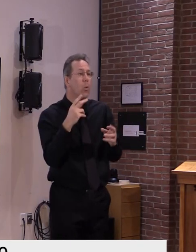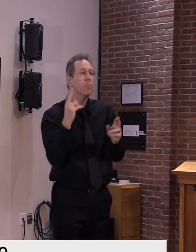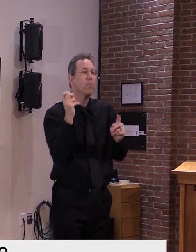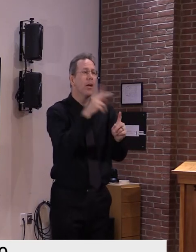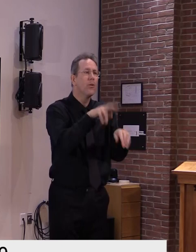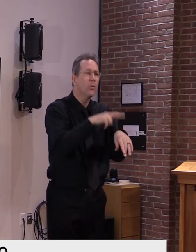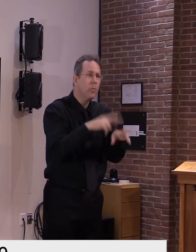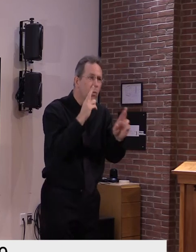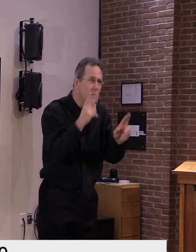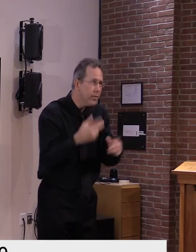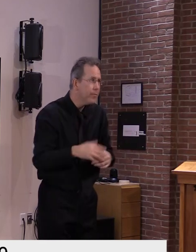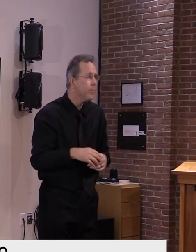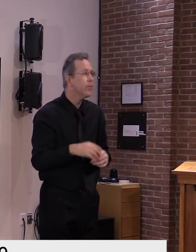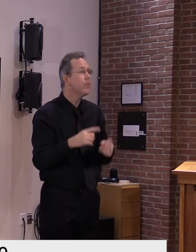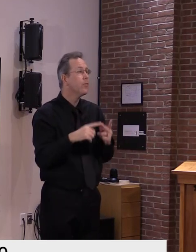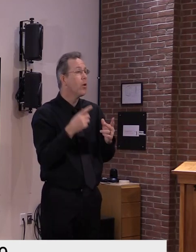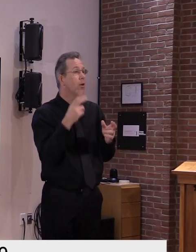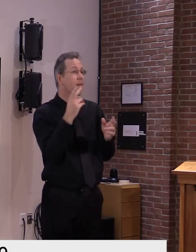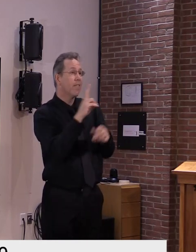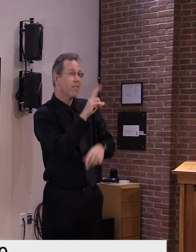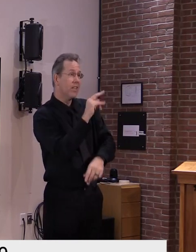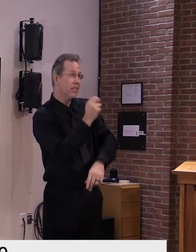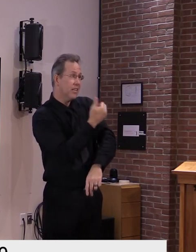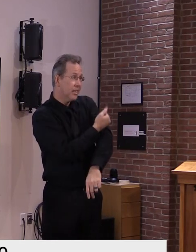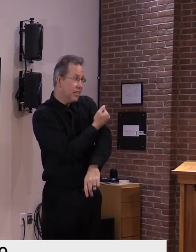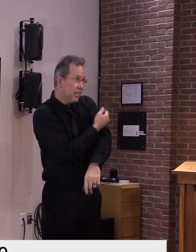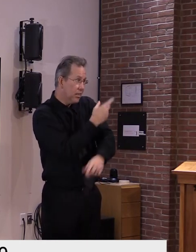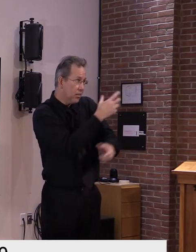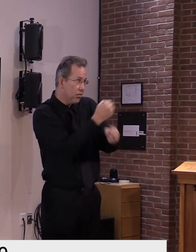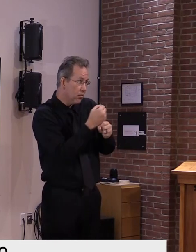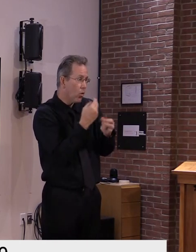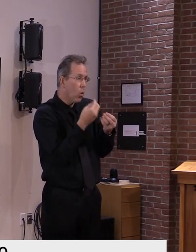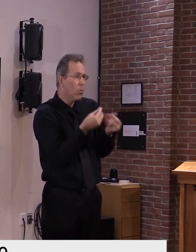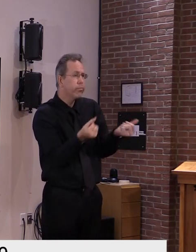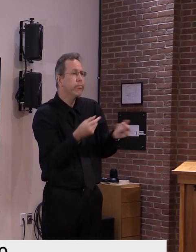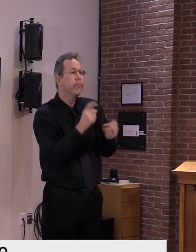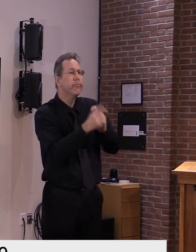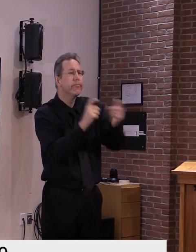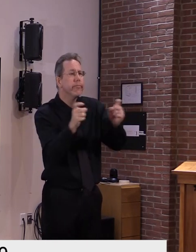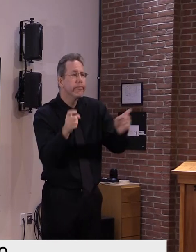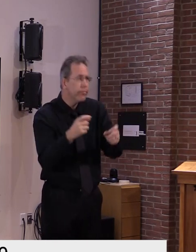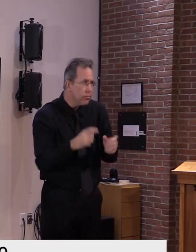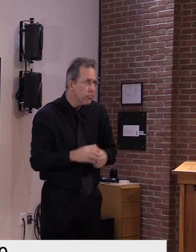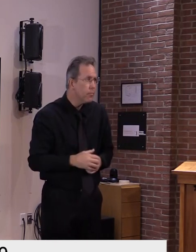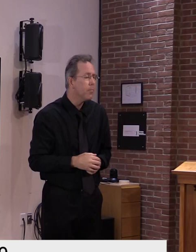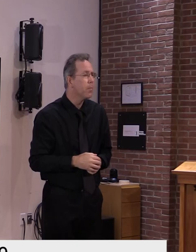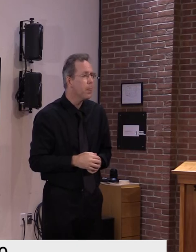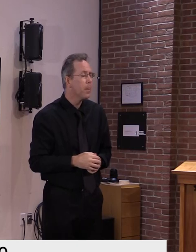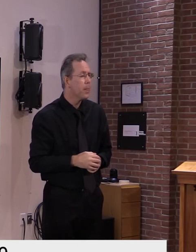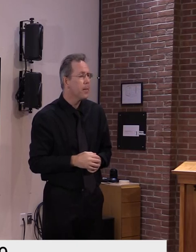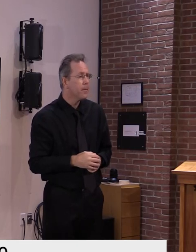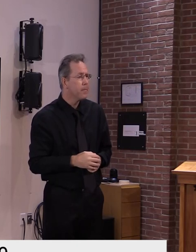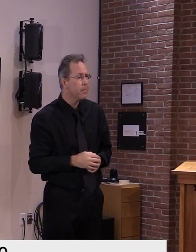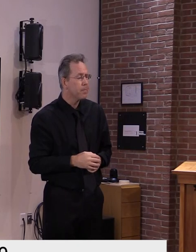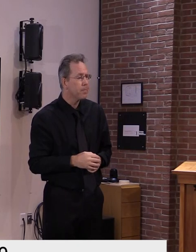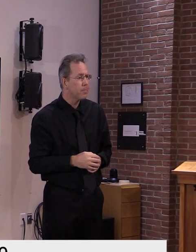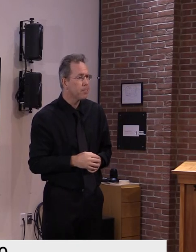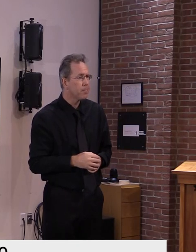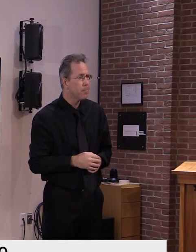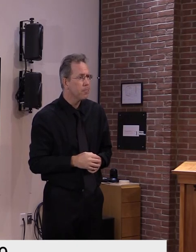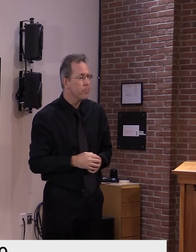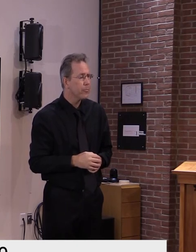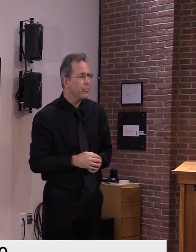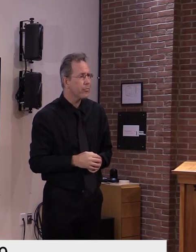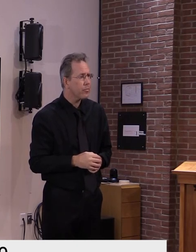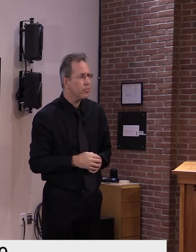from vaccinating our population. And the population will achieve that immunity quicker. And I guess the